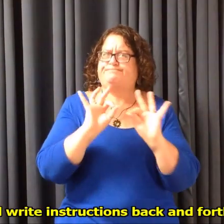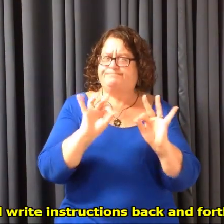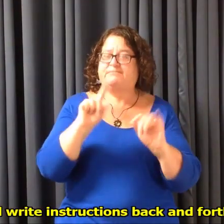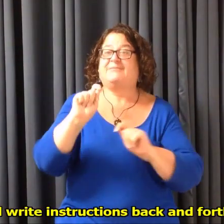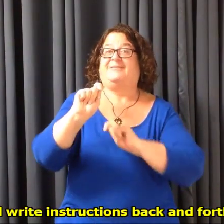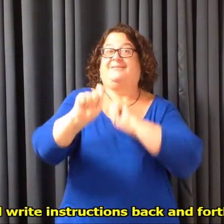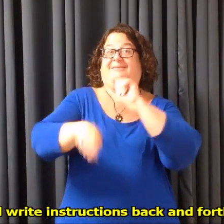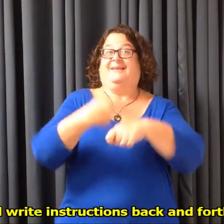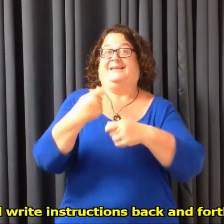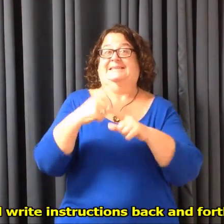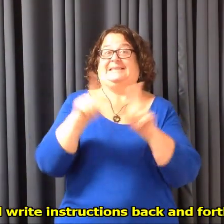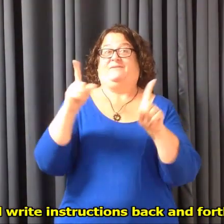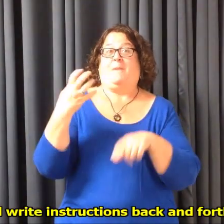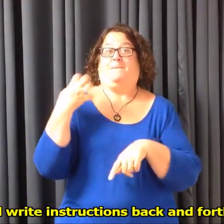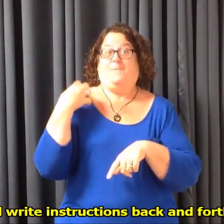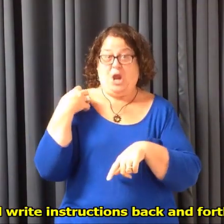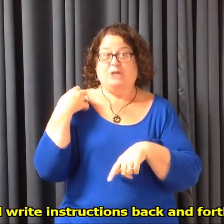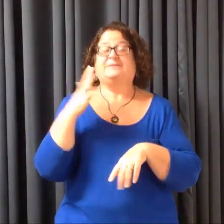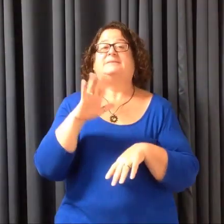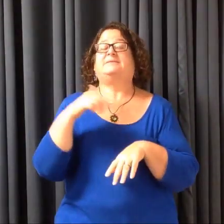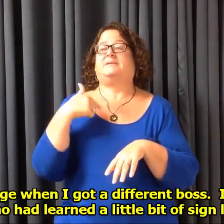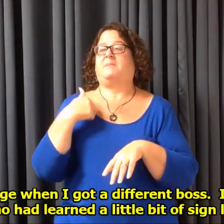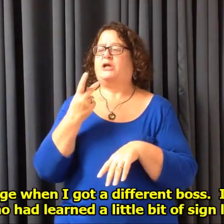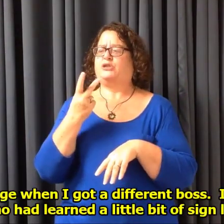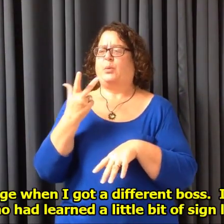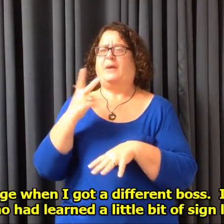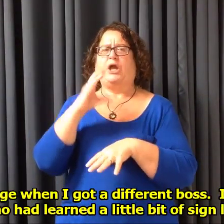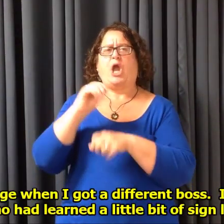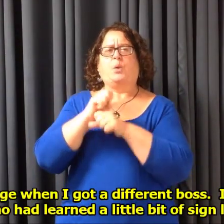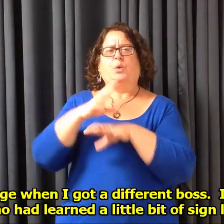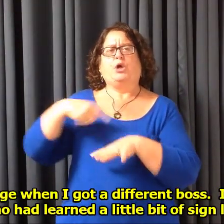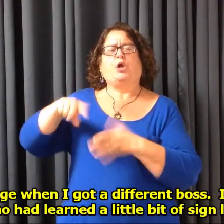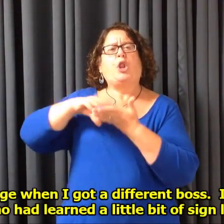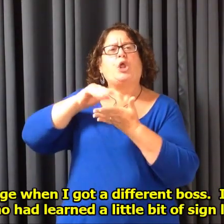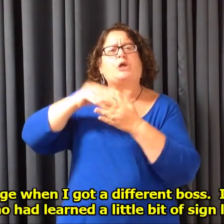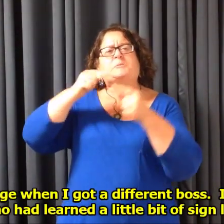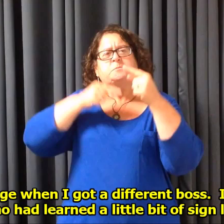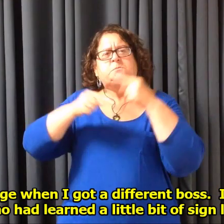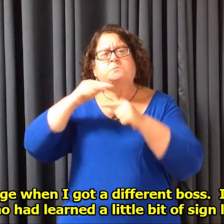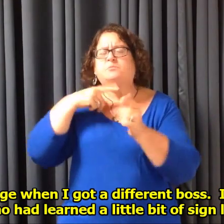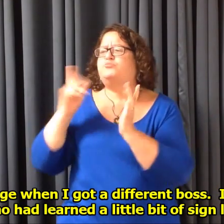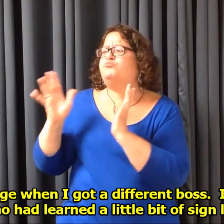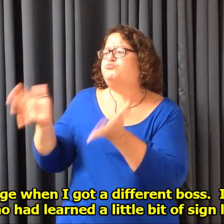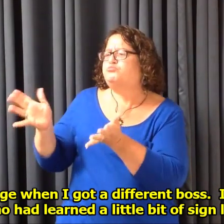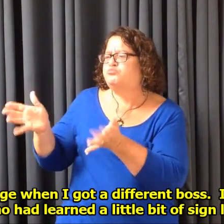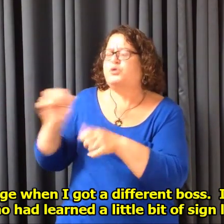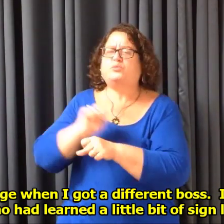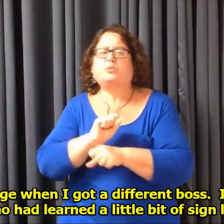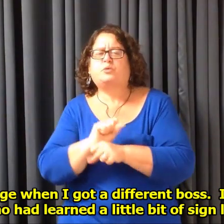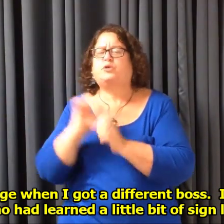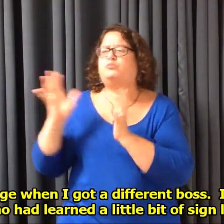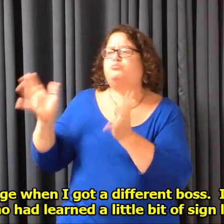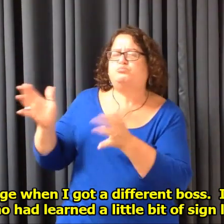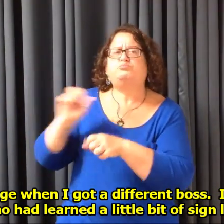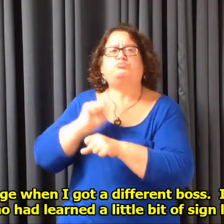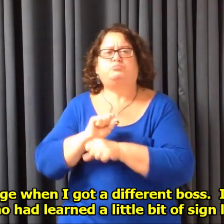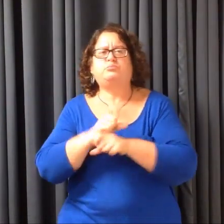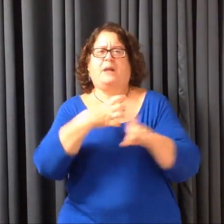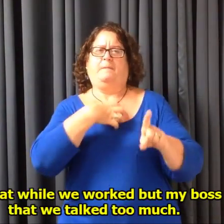important, and he would write instructions back and forth to me. Things did change when I got a different boss. I had a few coworkers who had learned a little bit of sign language, and we would chat